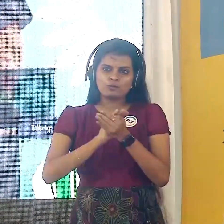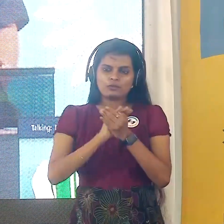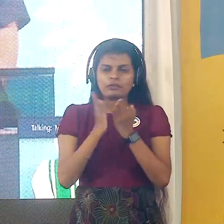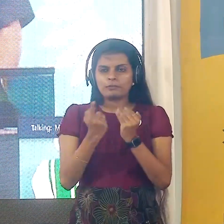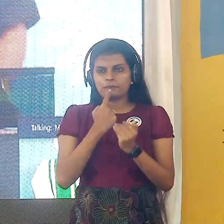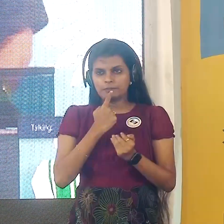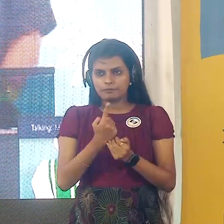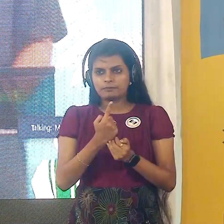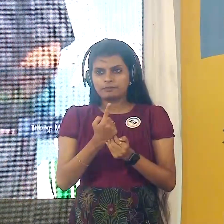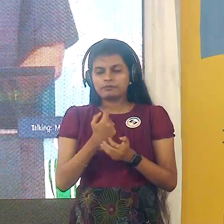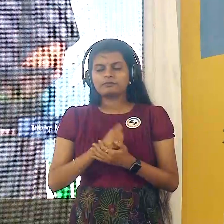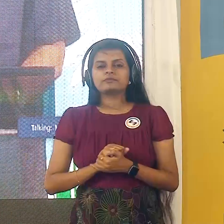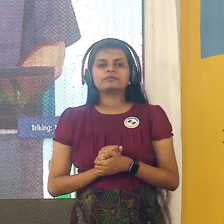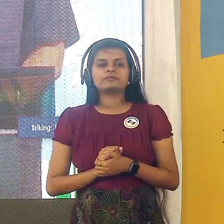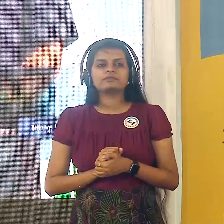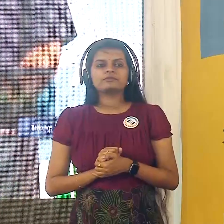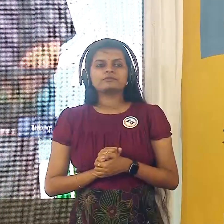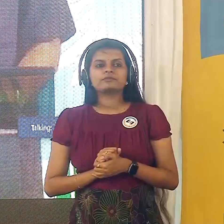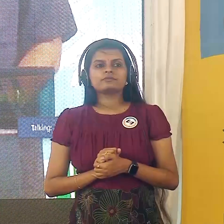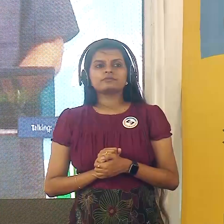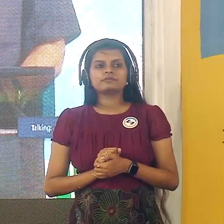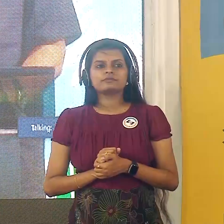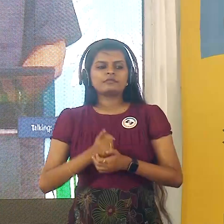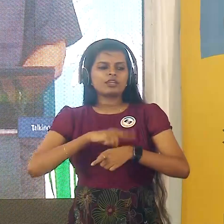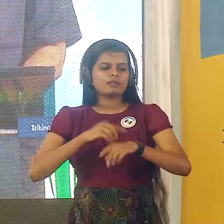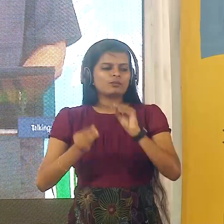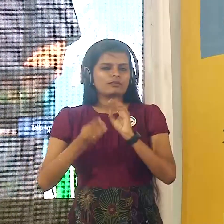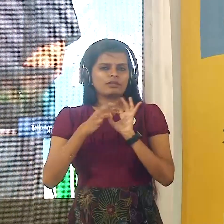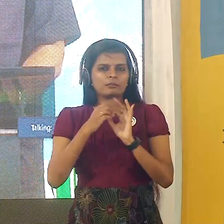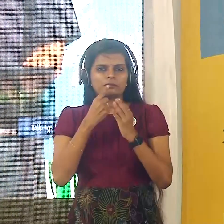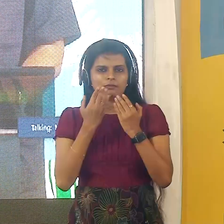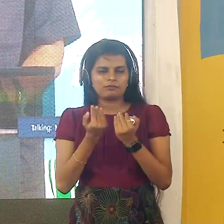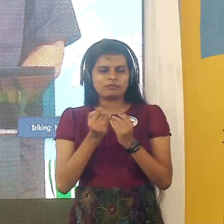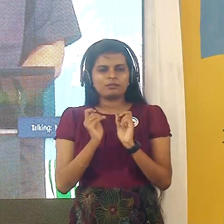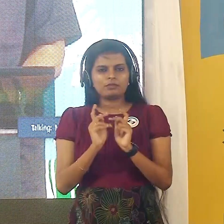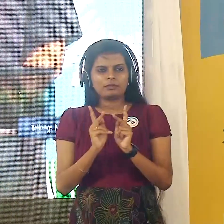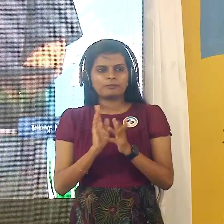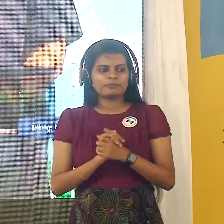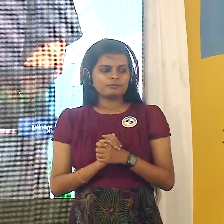the, I don't have much to say about that. Why?